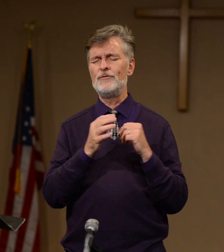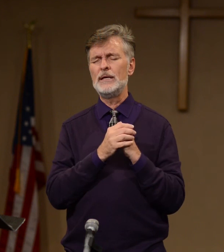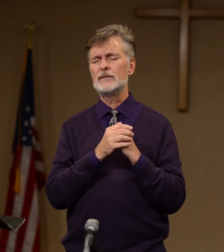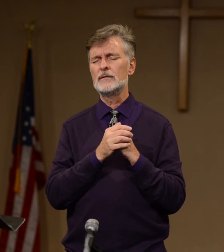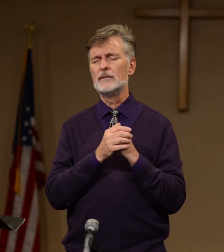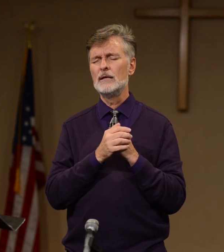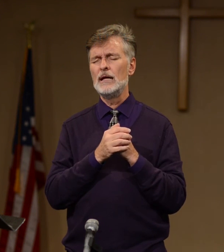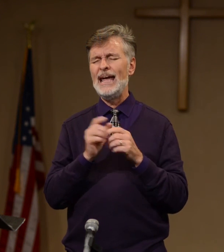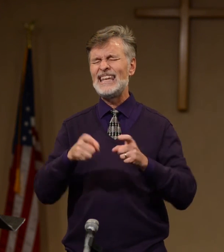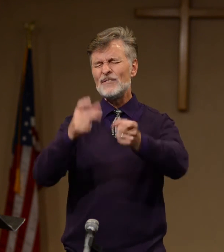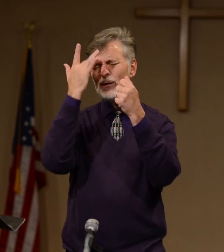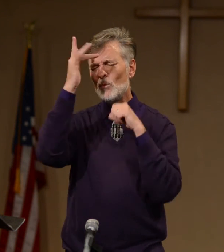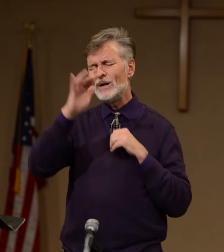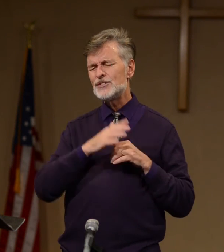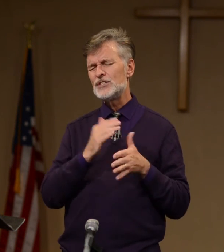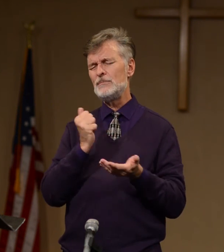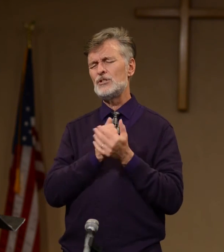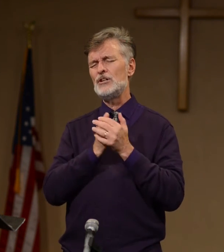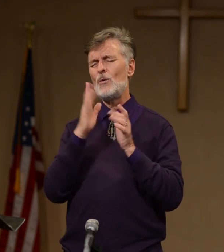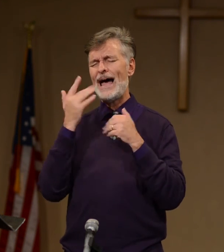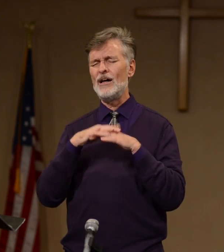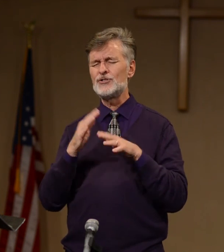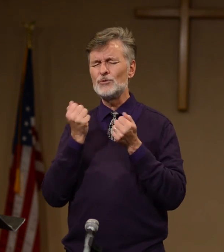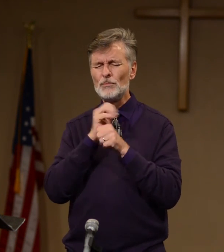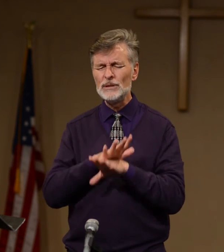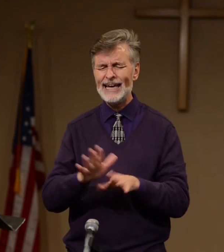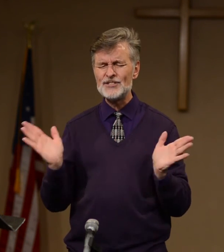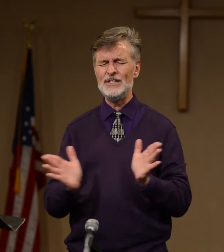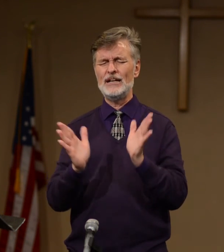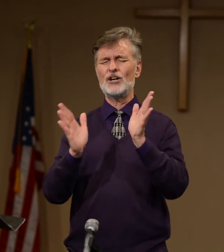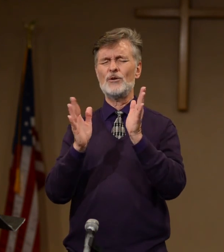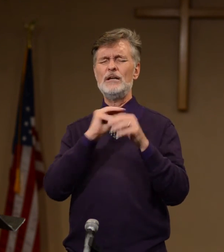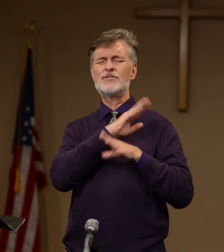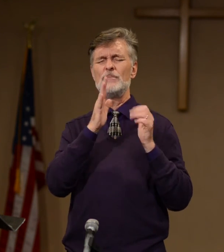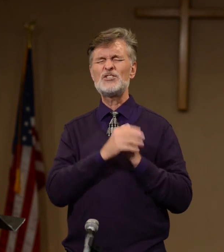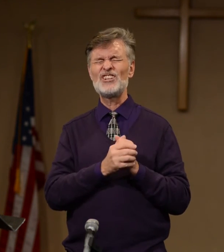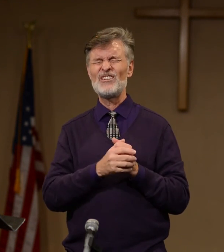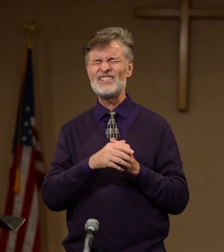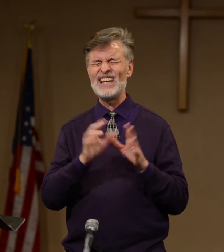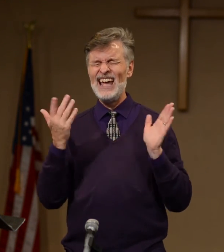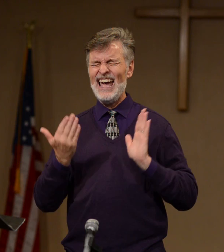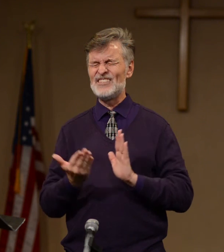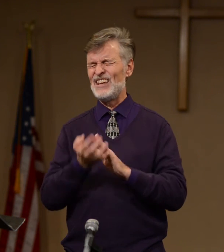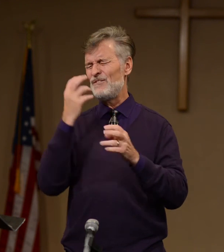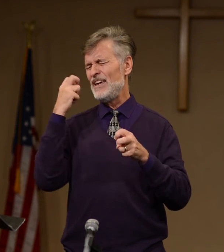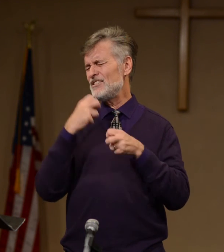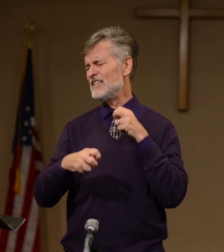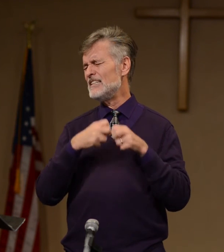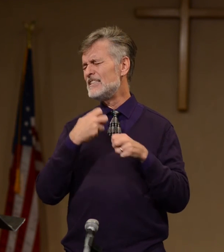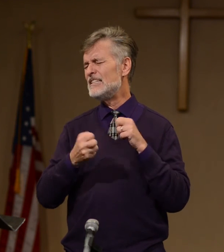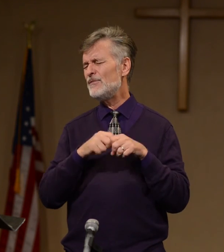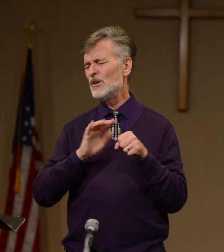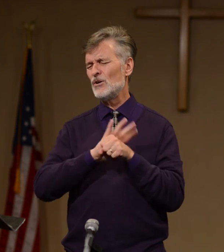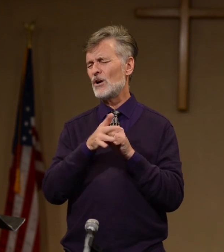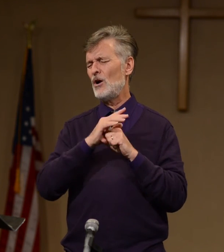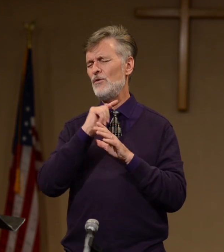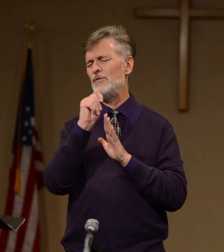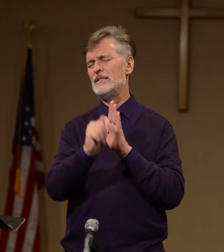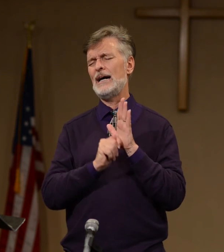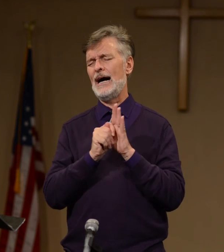movement. Give them wisdom to know how to bless and encourage the missionaries as they face these difficult COVID